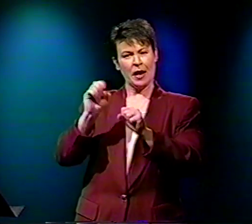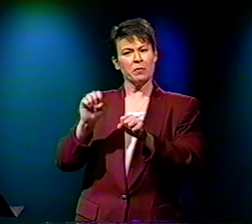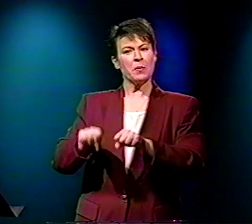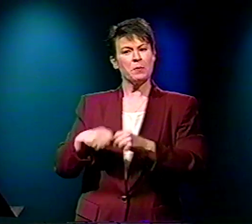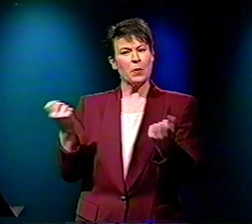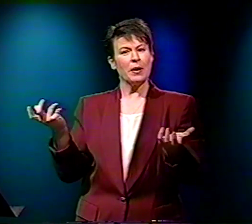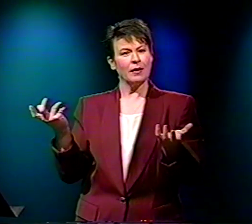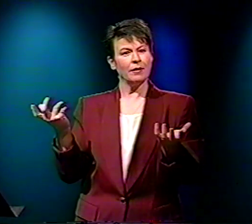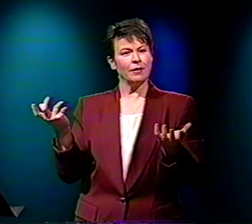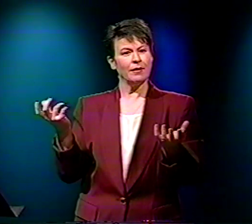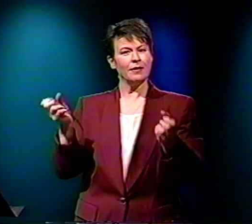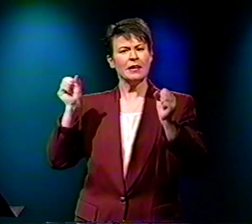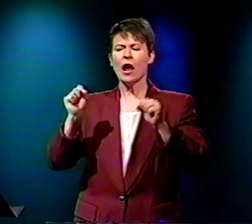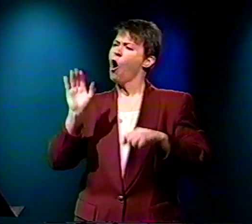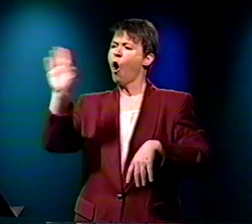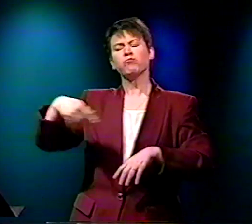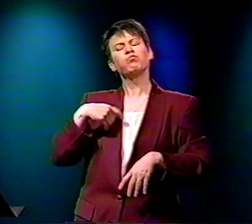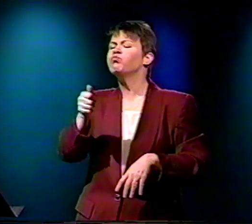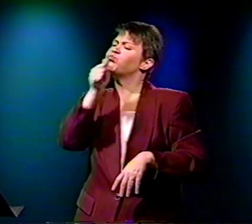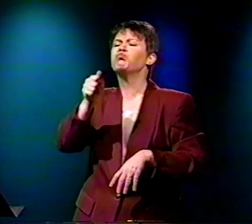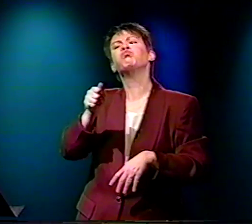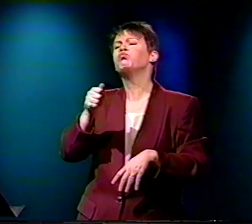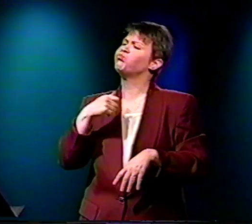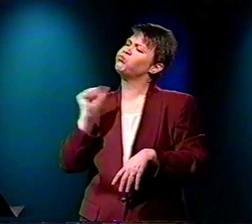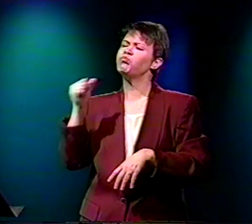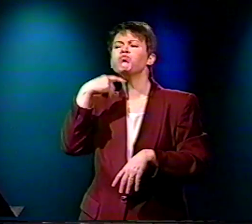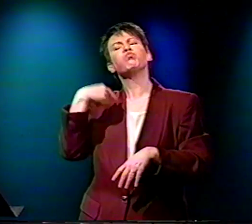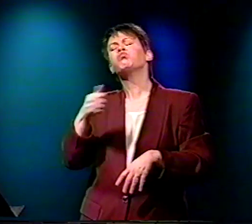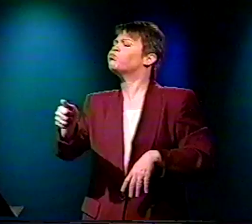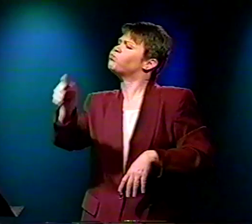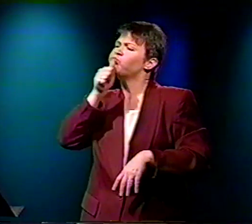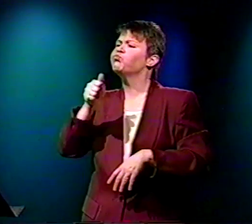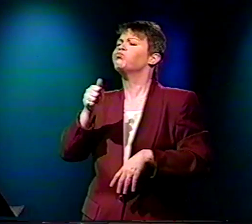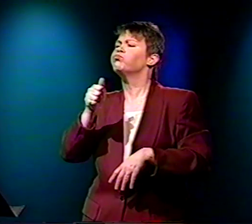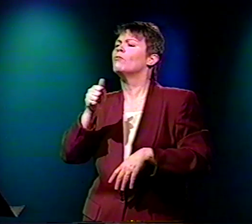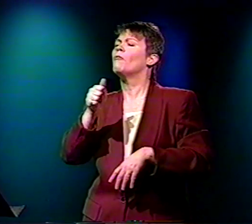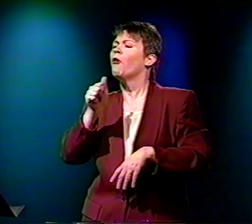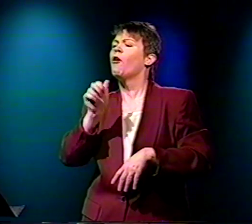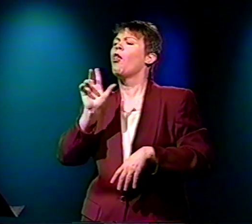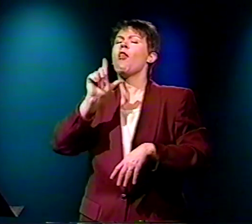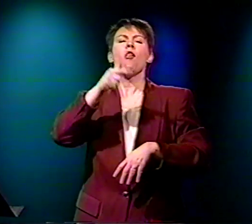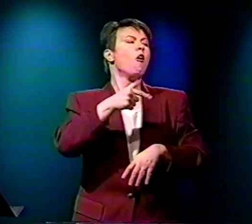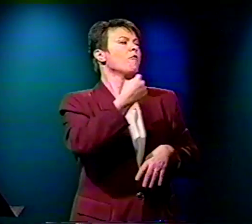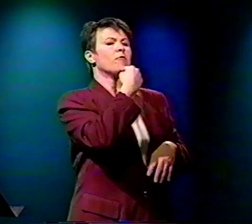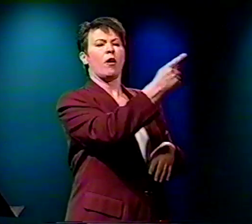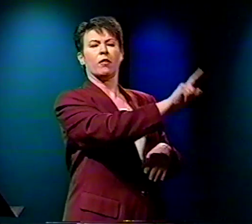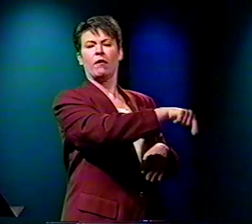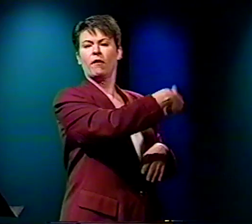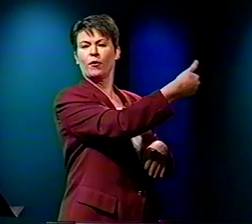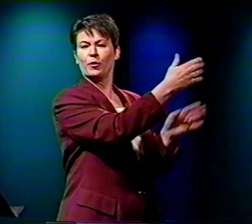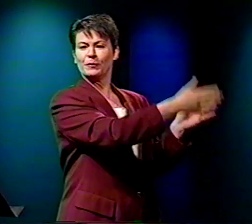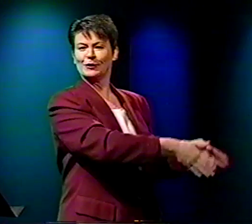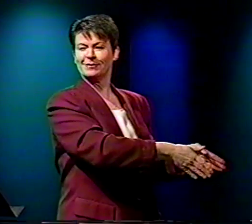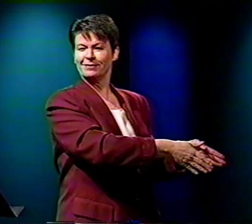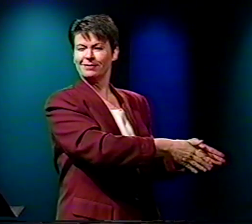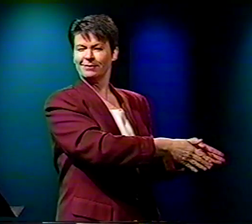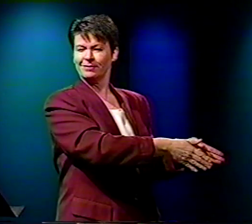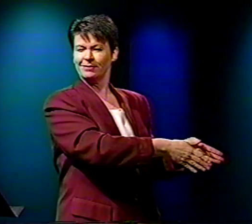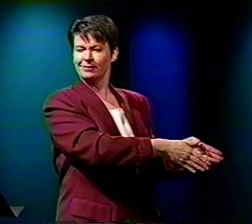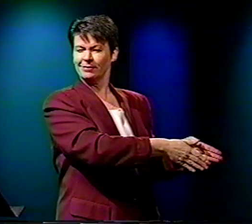used for confidentiality really means secret. And secrets can be broken. And so when an interpreter says, "Well, I can't tell you it's secret,"